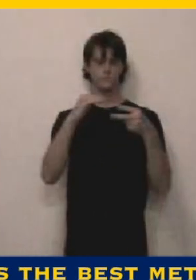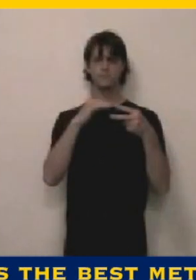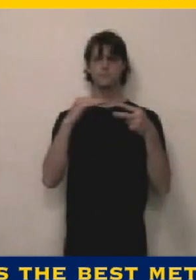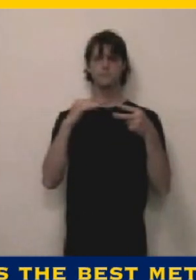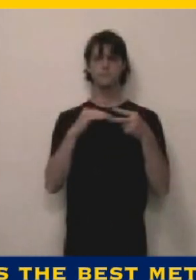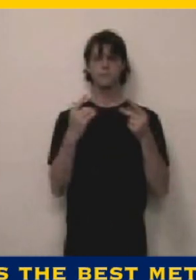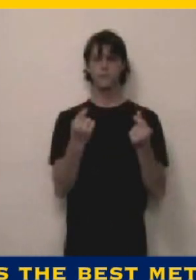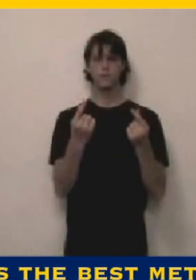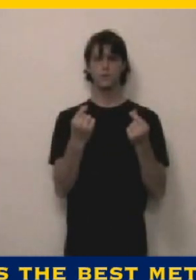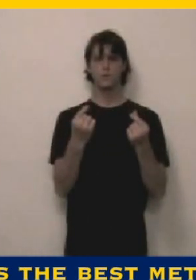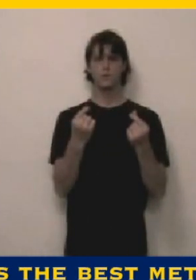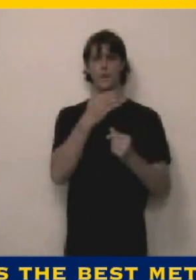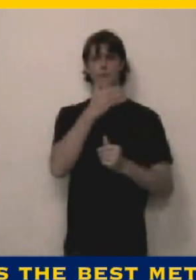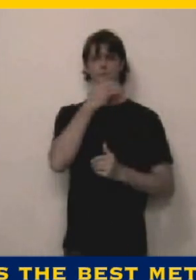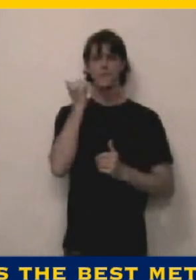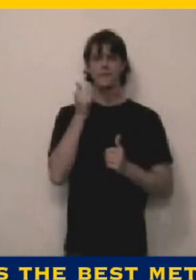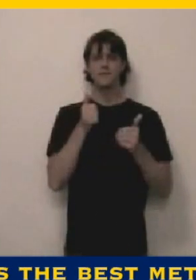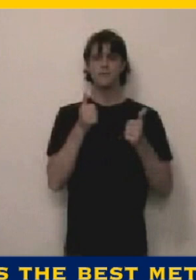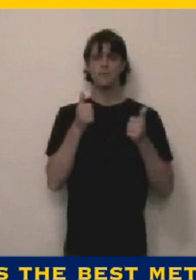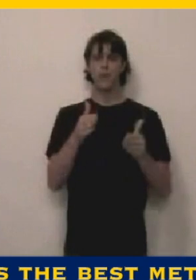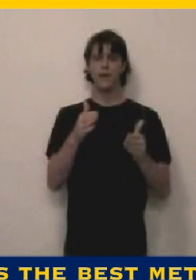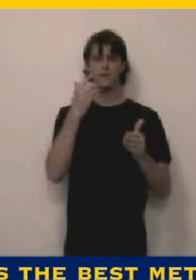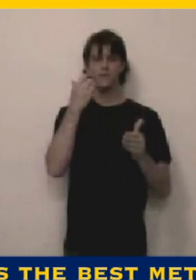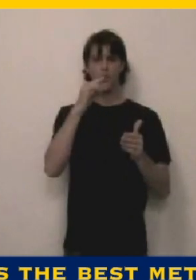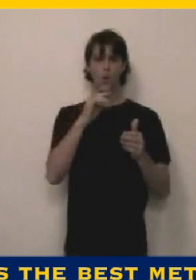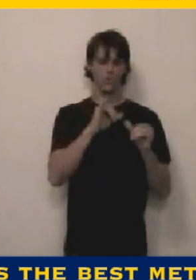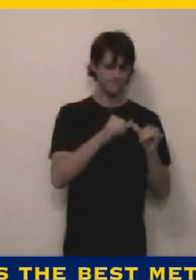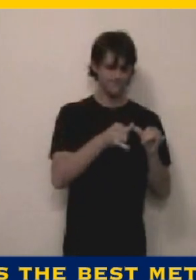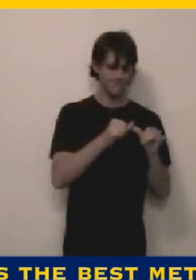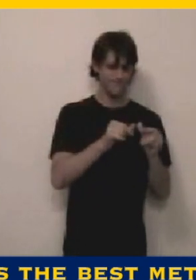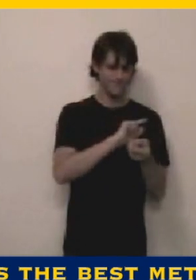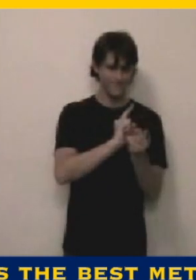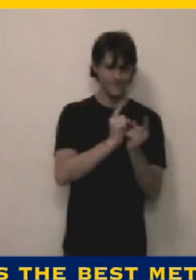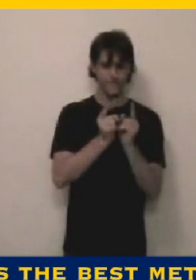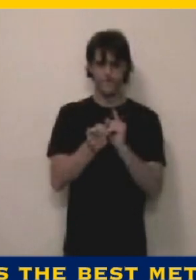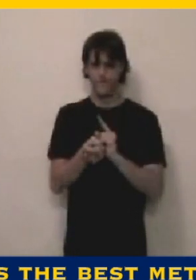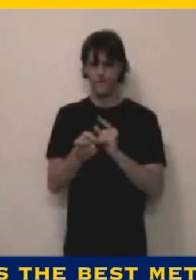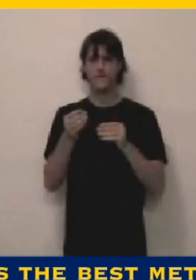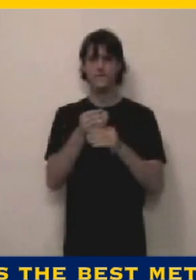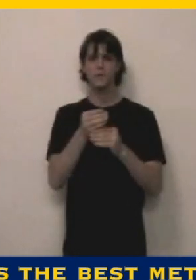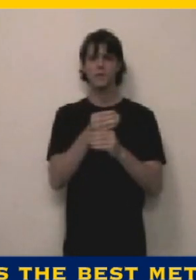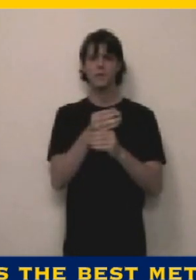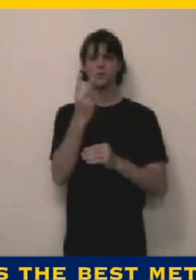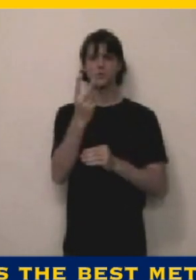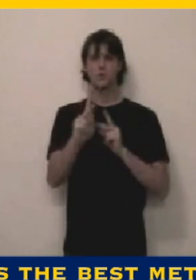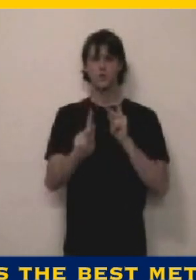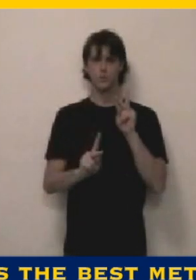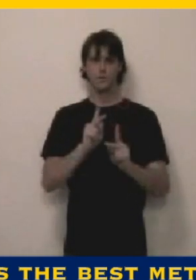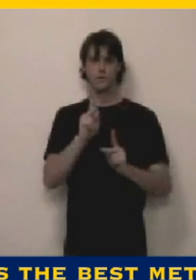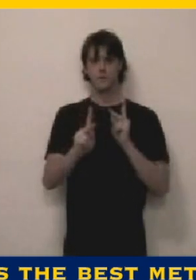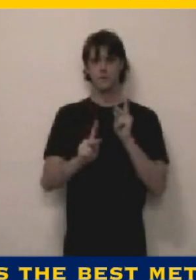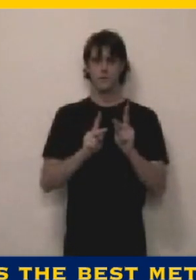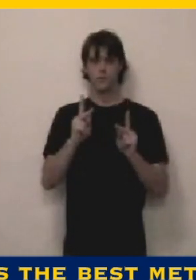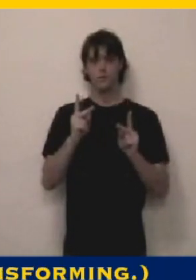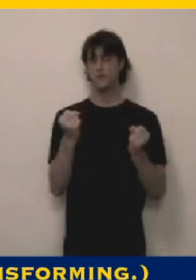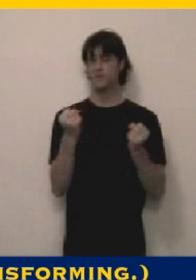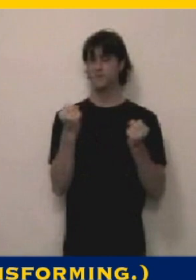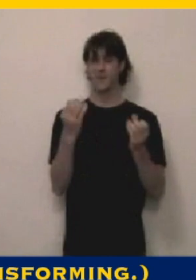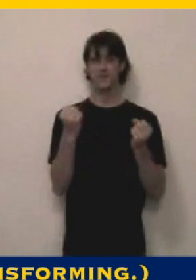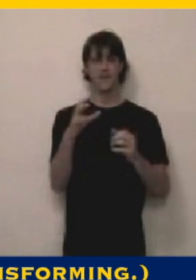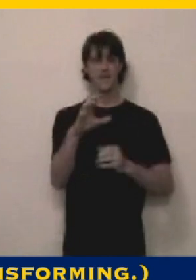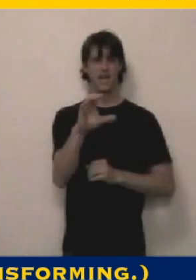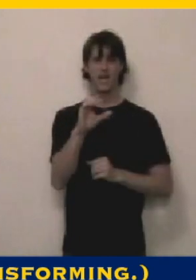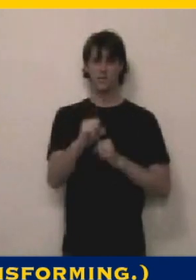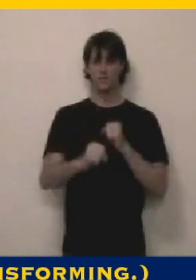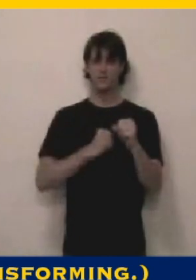The second point indicates the best method for translating physical data between 2 observers such that they are mutually intelligible and the first point is